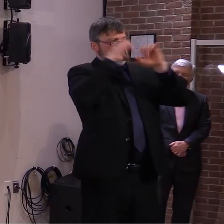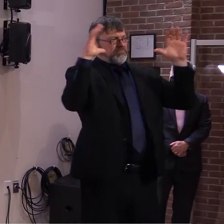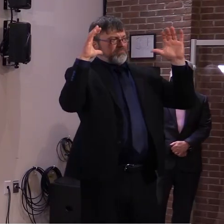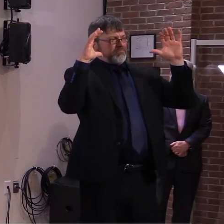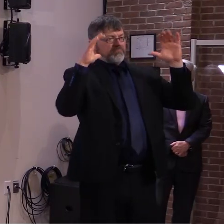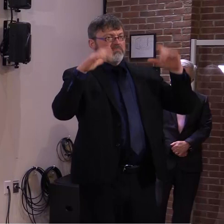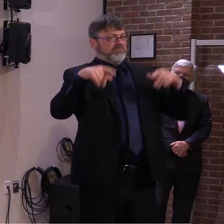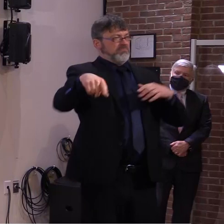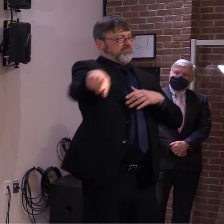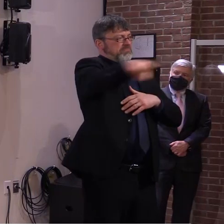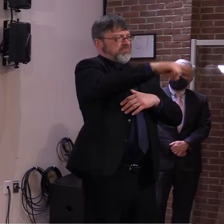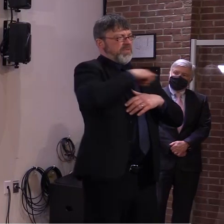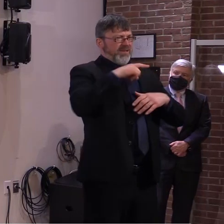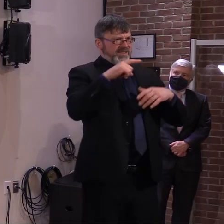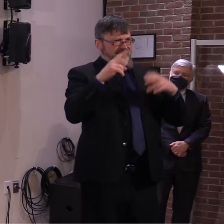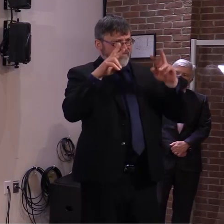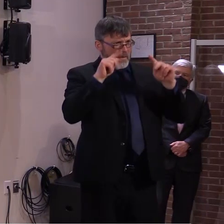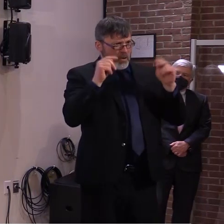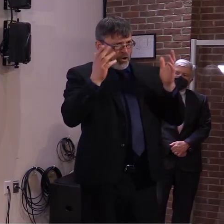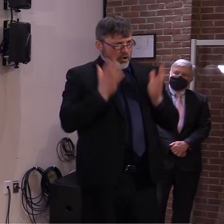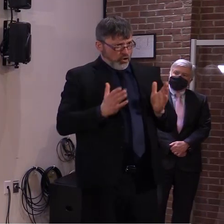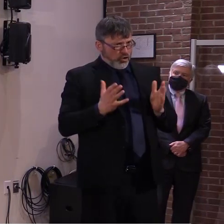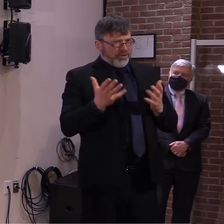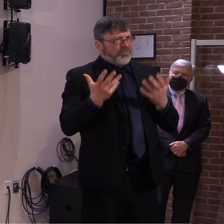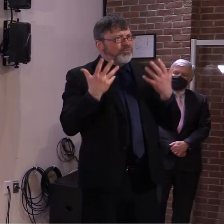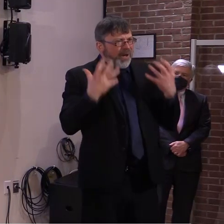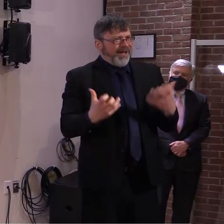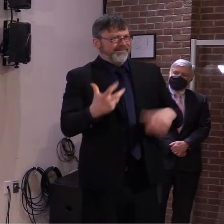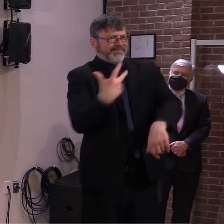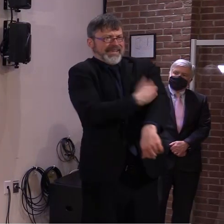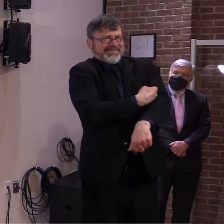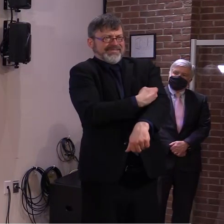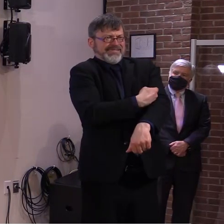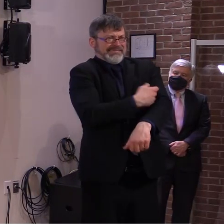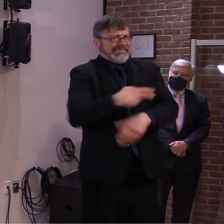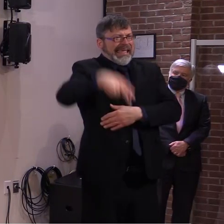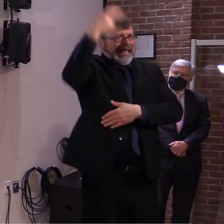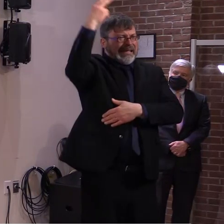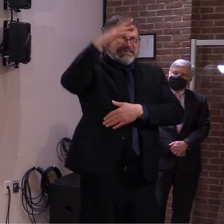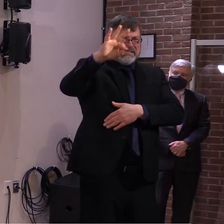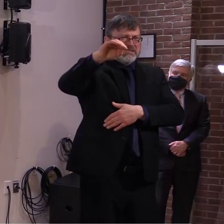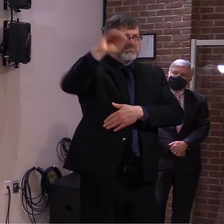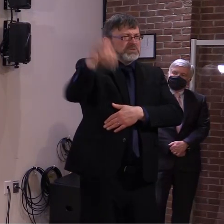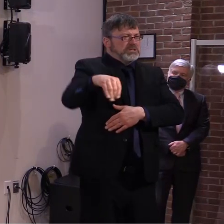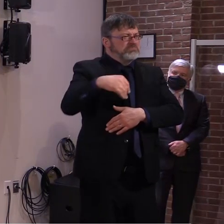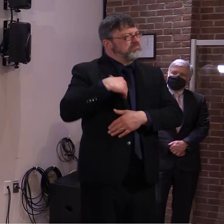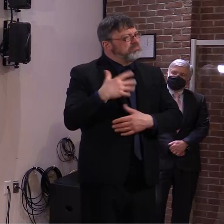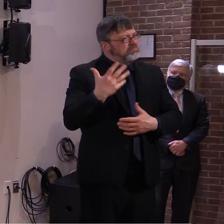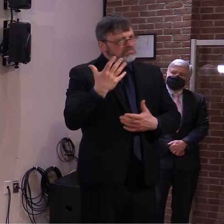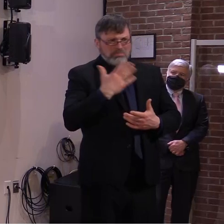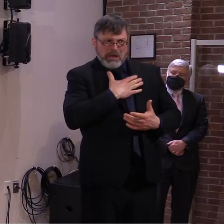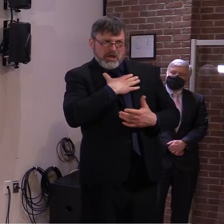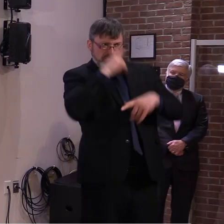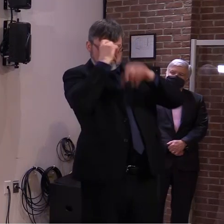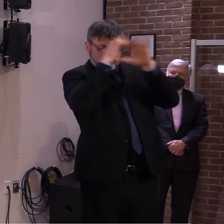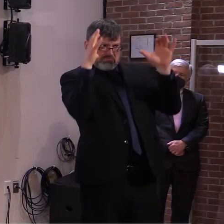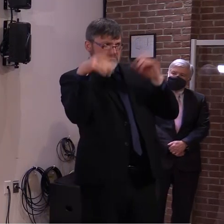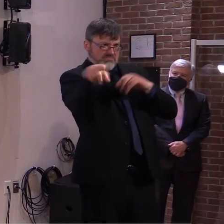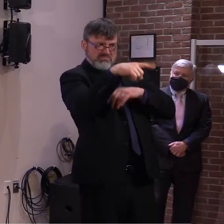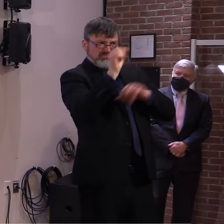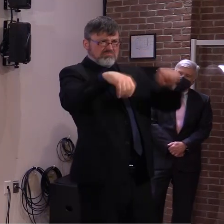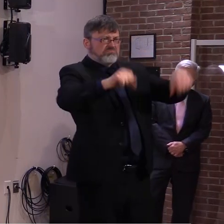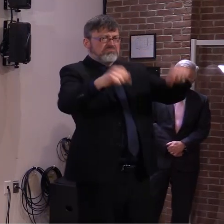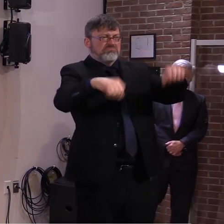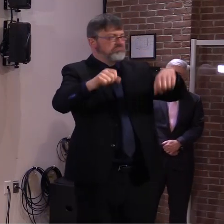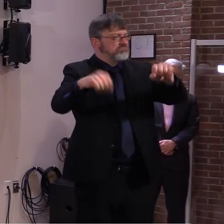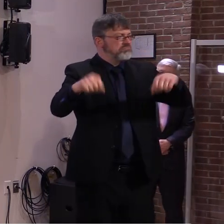And even what the opposition party is saying. So that's good news. I mean, we